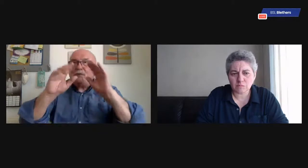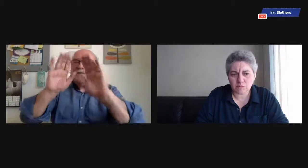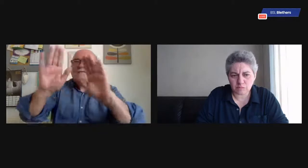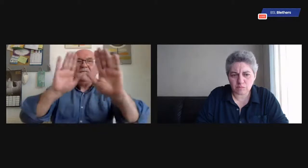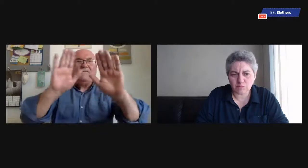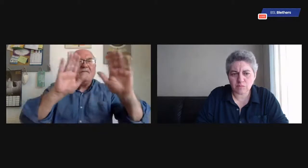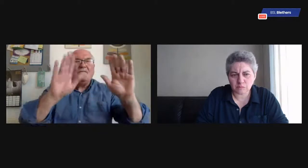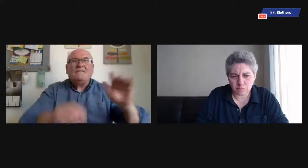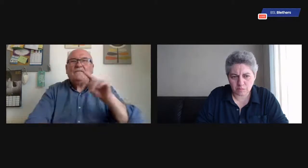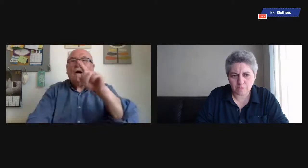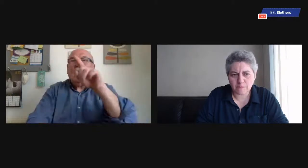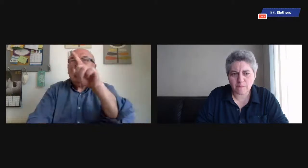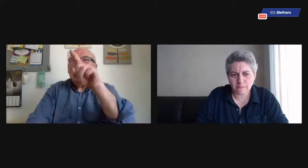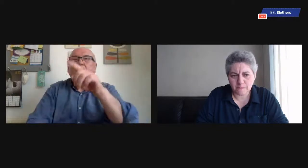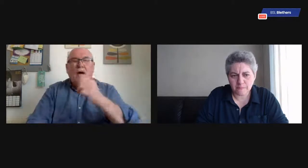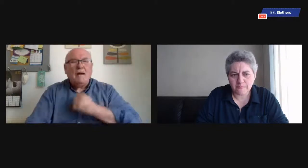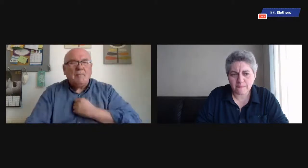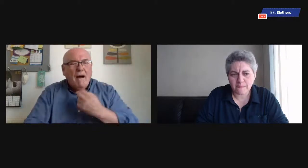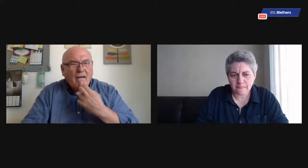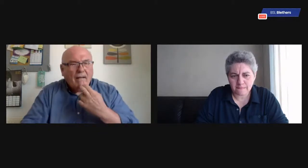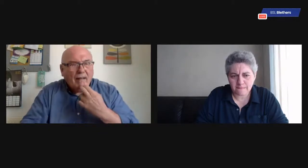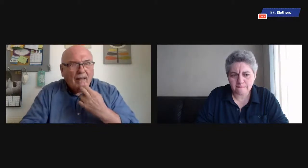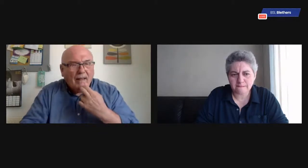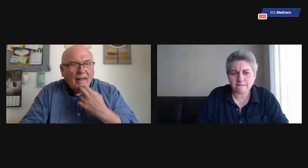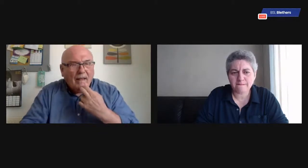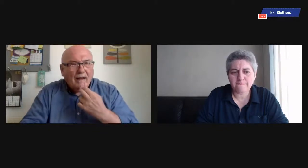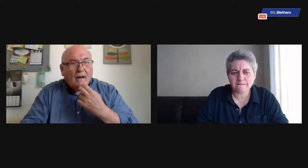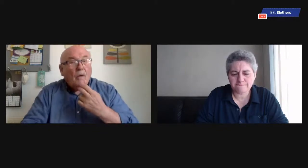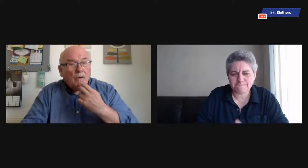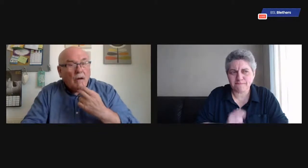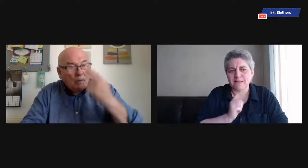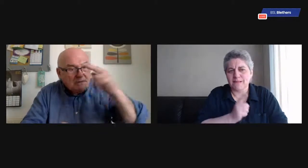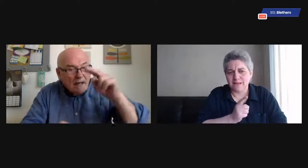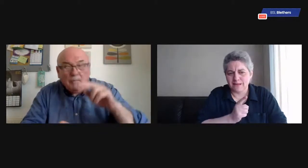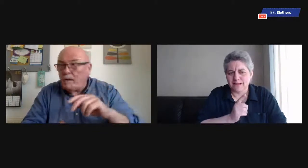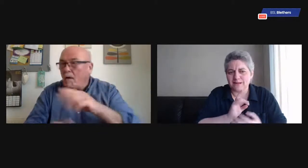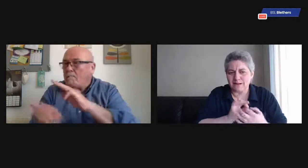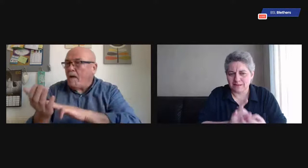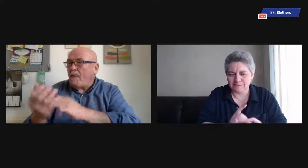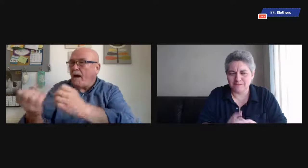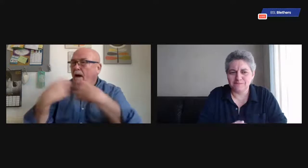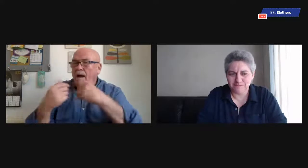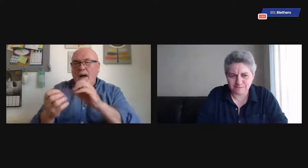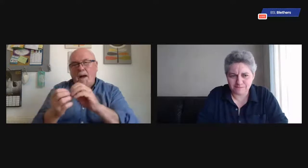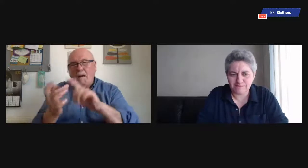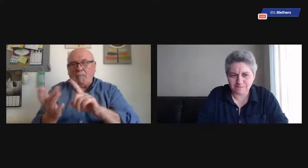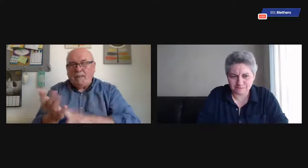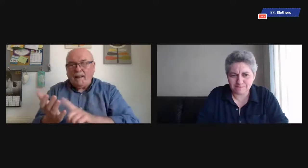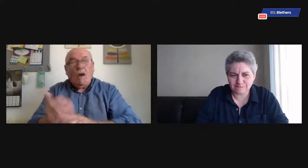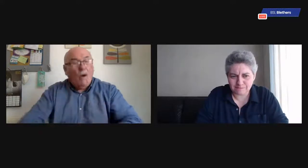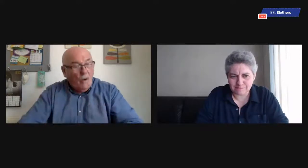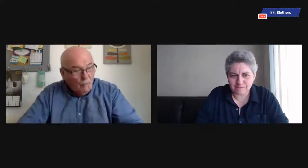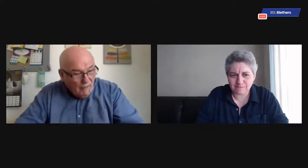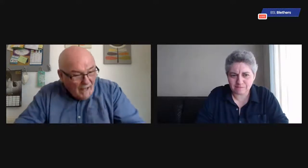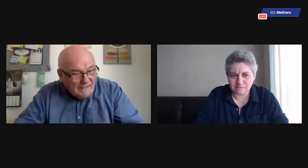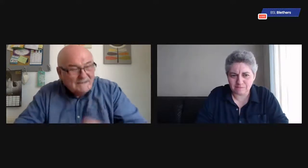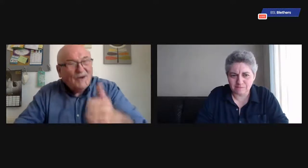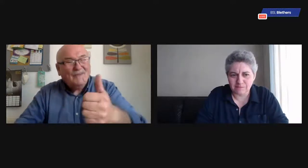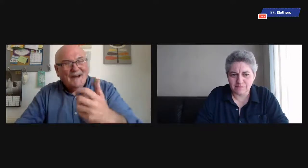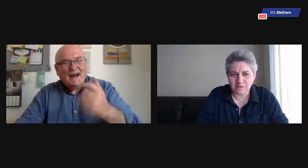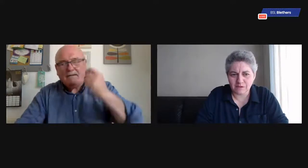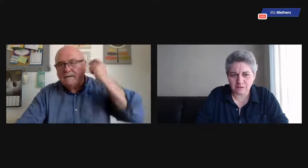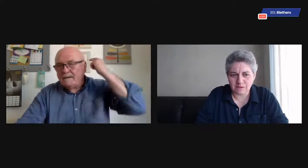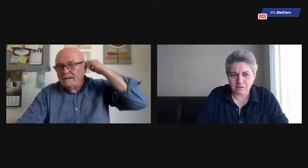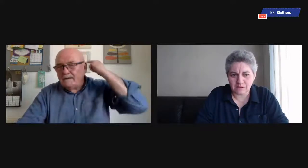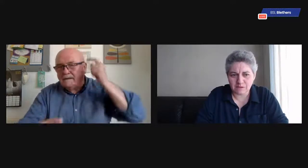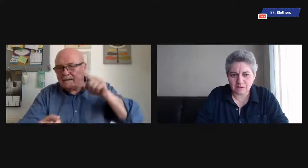So I get the opportunity to say, who is that person? Like maybe you're saying with the big fat cheek.